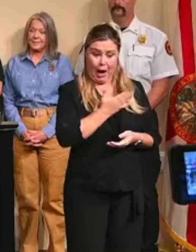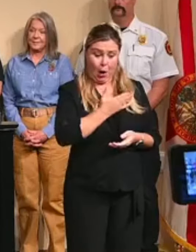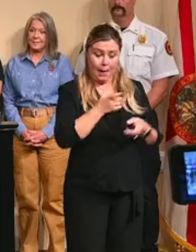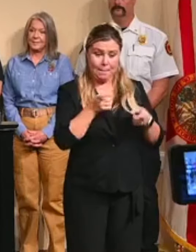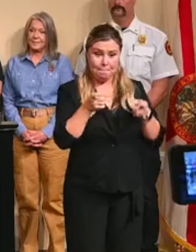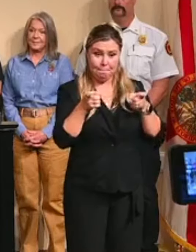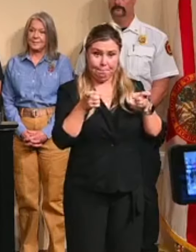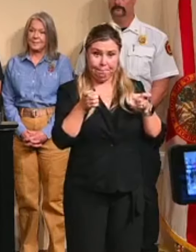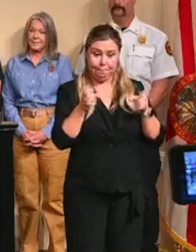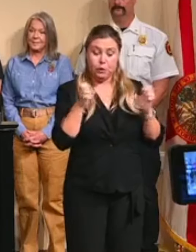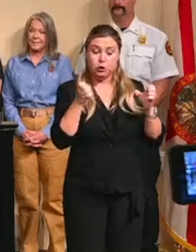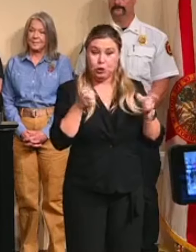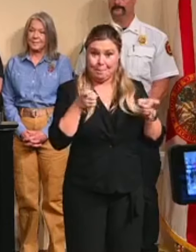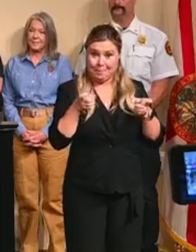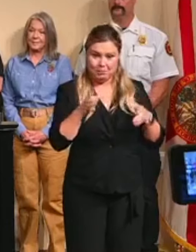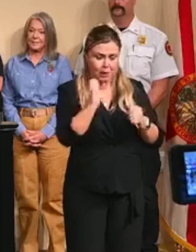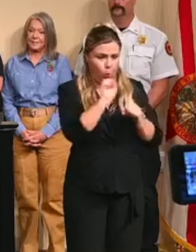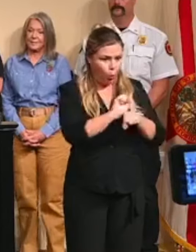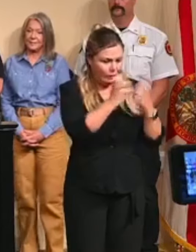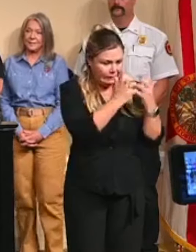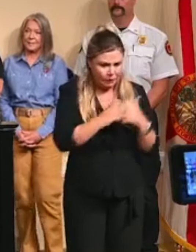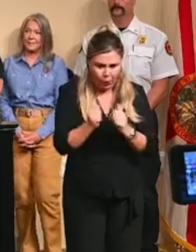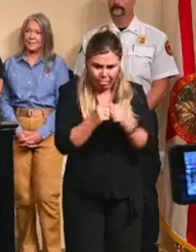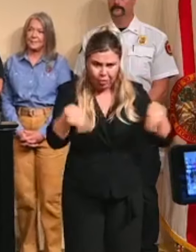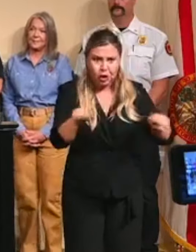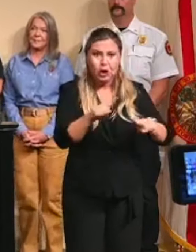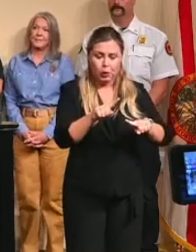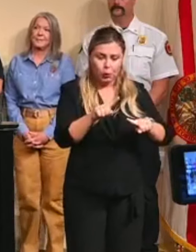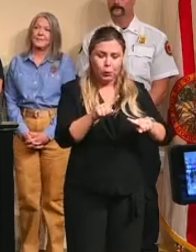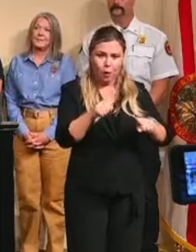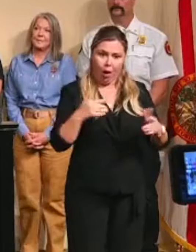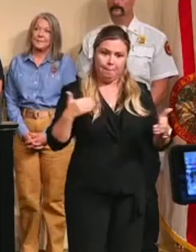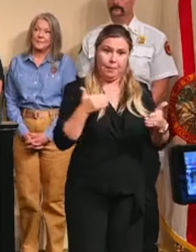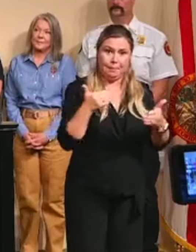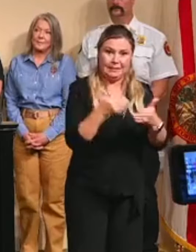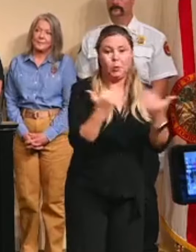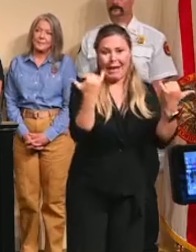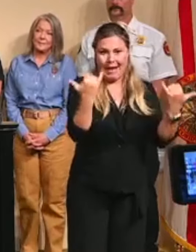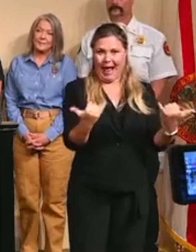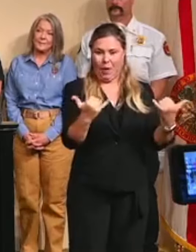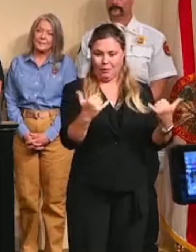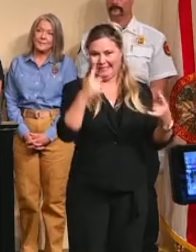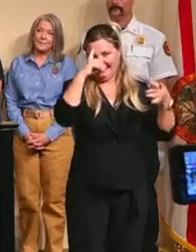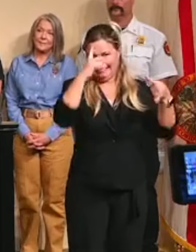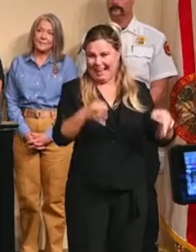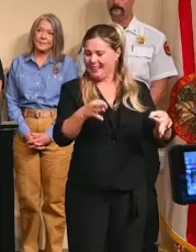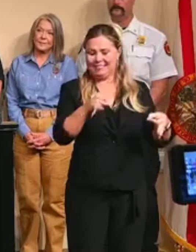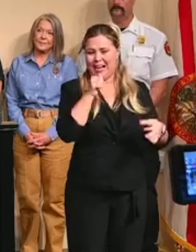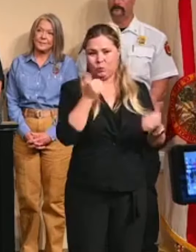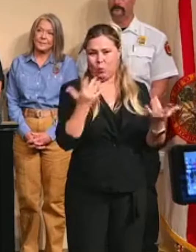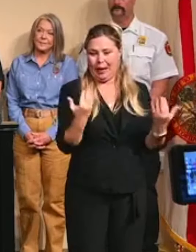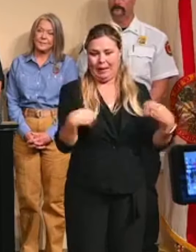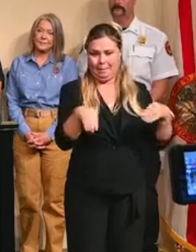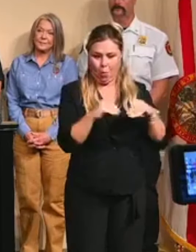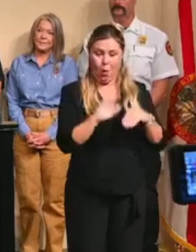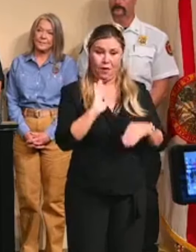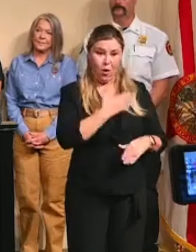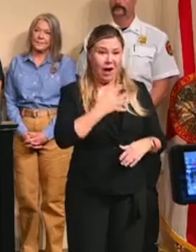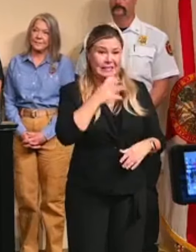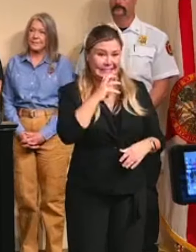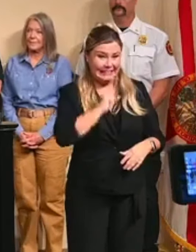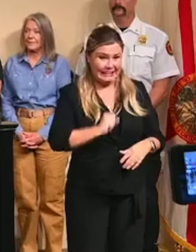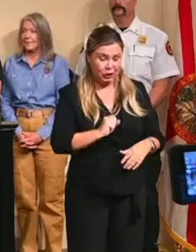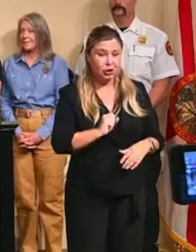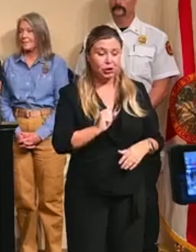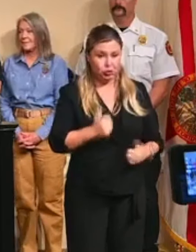management staff has been working with all of you diligently up to this point. Do not wait. Help our senior residents